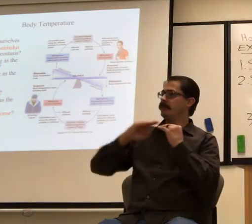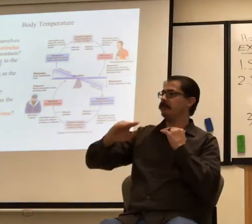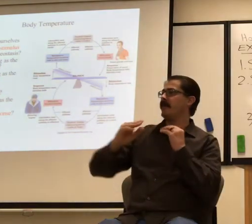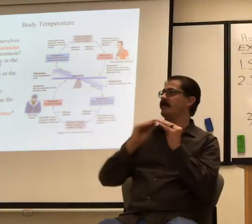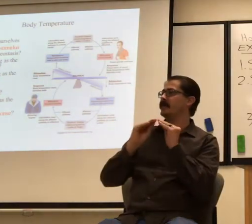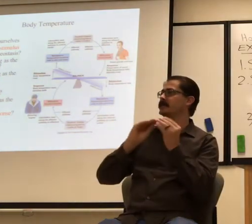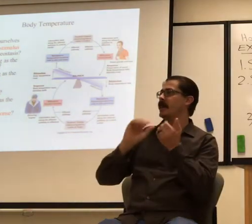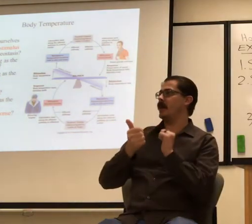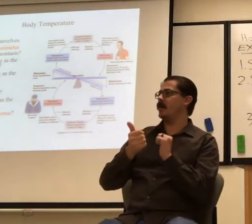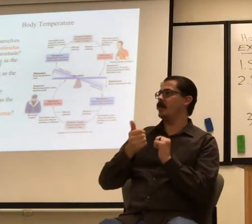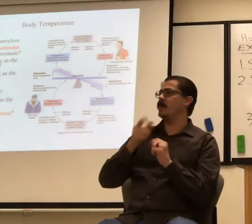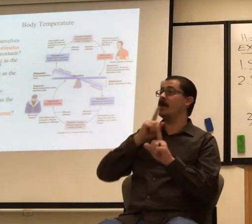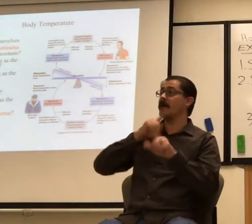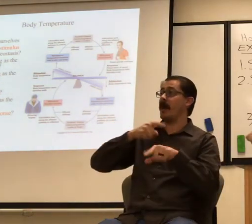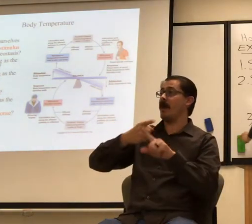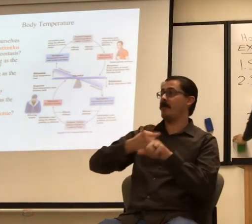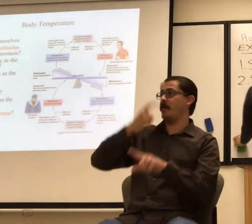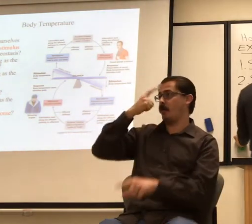command coming from the brain?